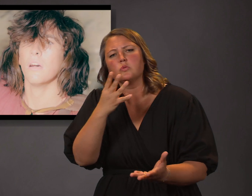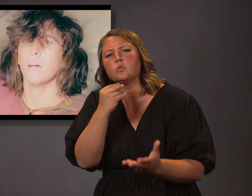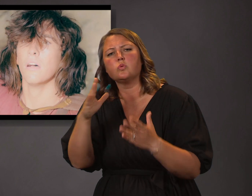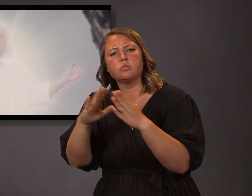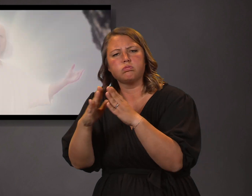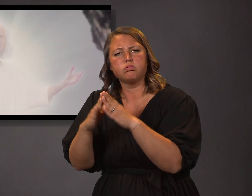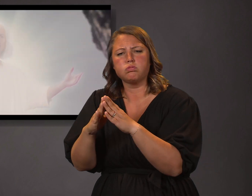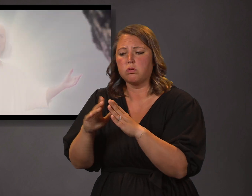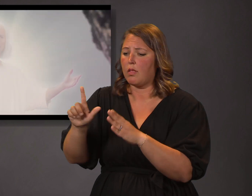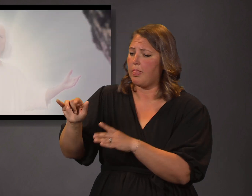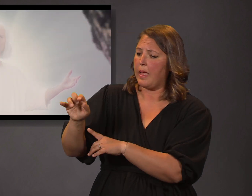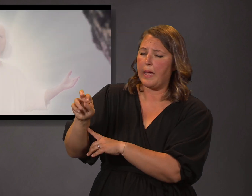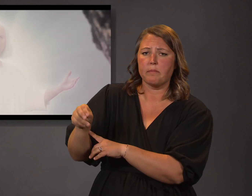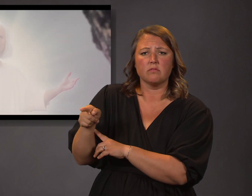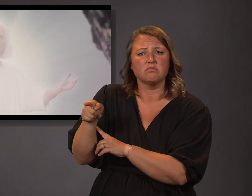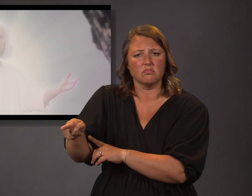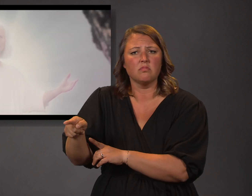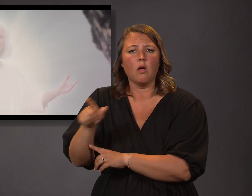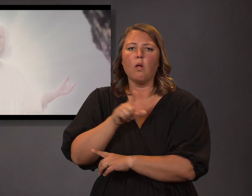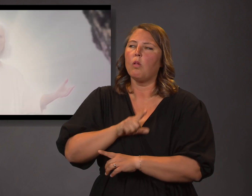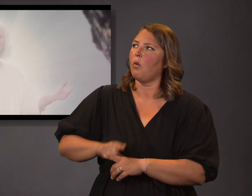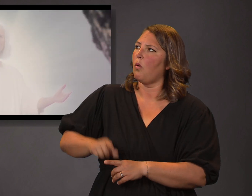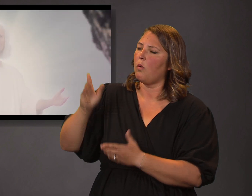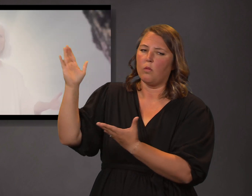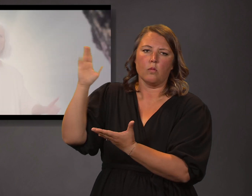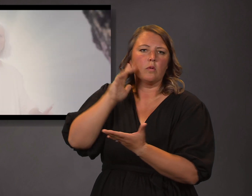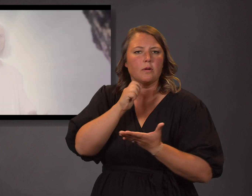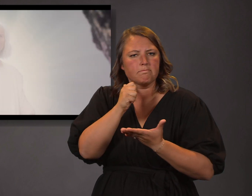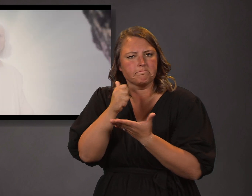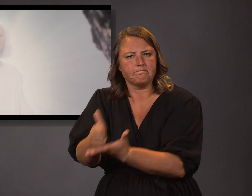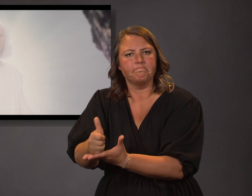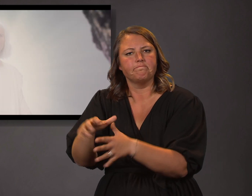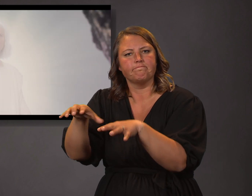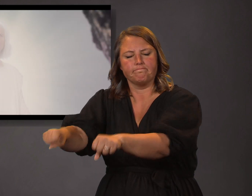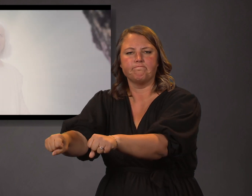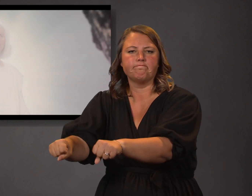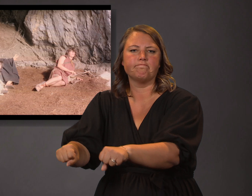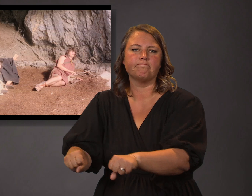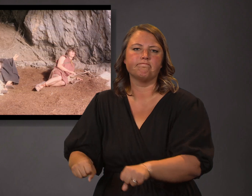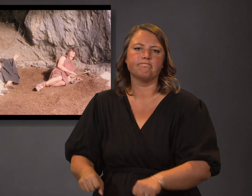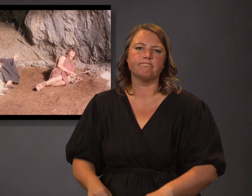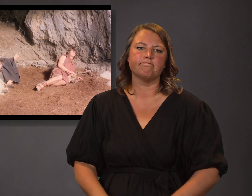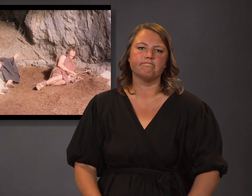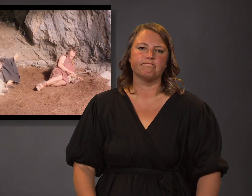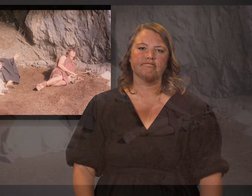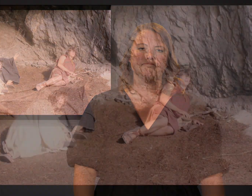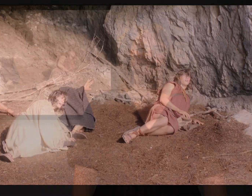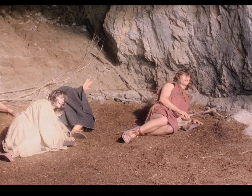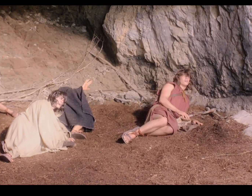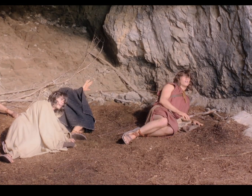again, and the Lord will deliver Laban into your hands.